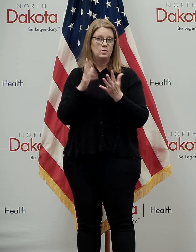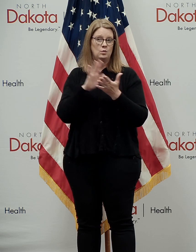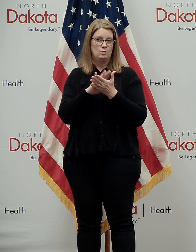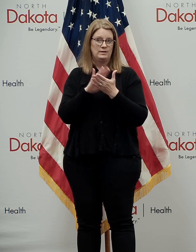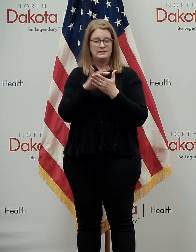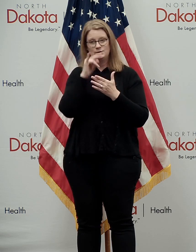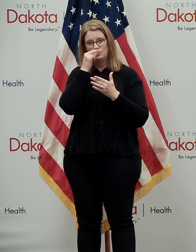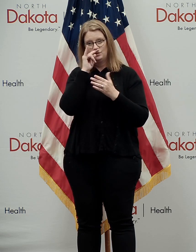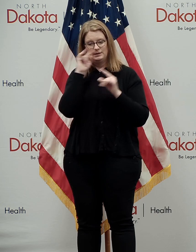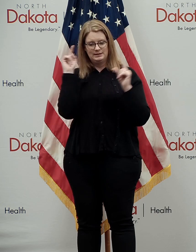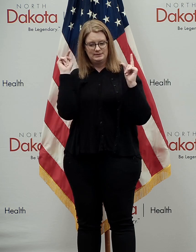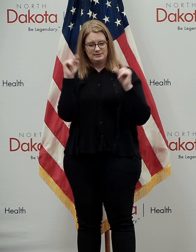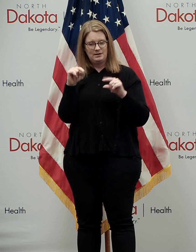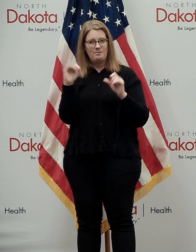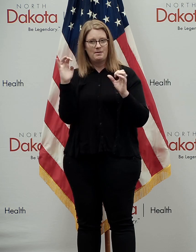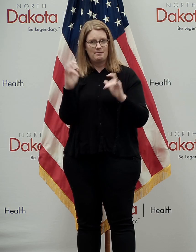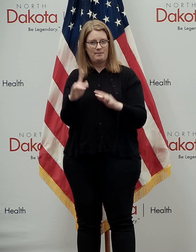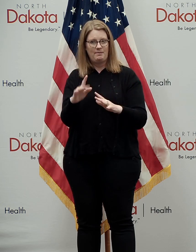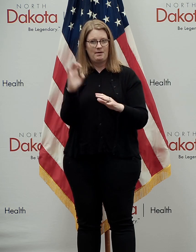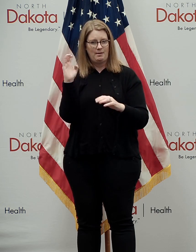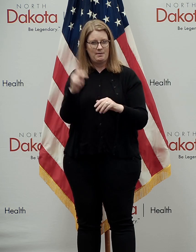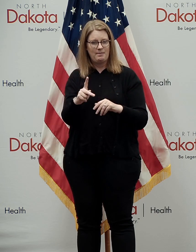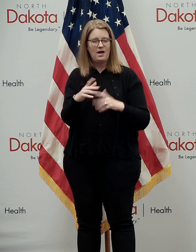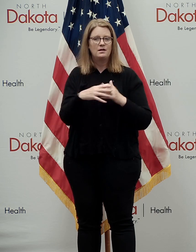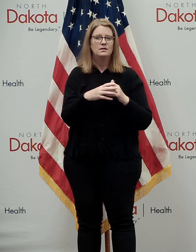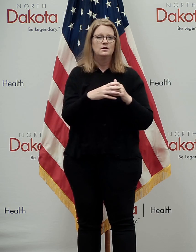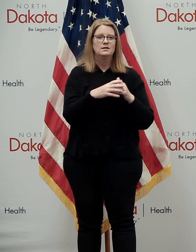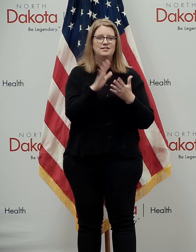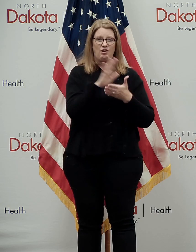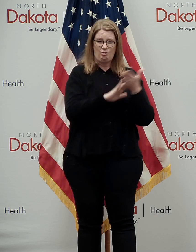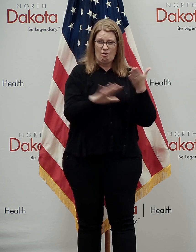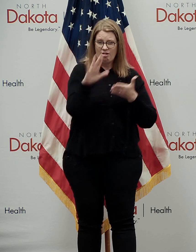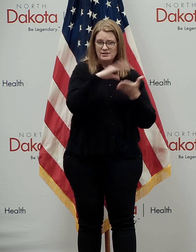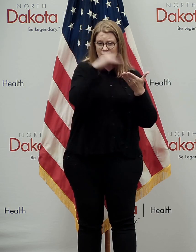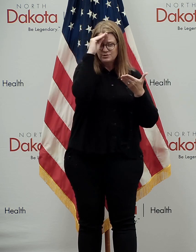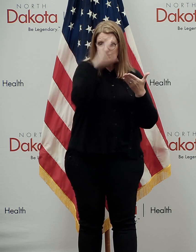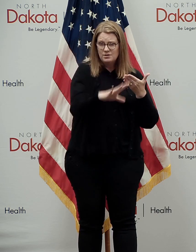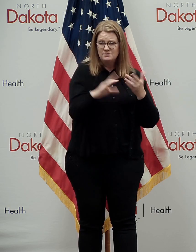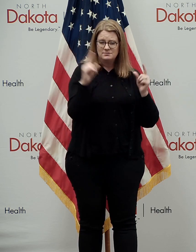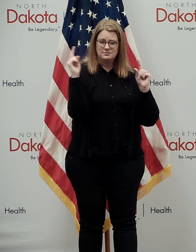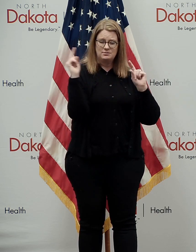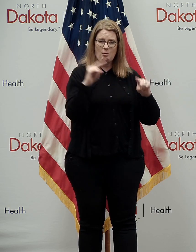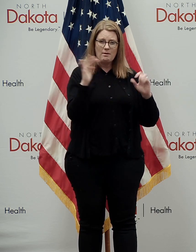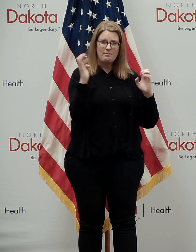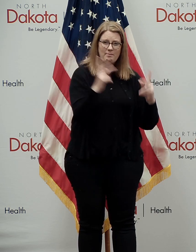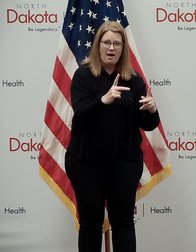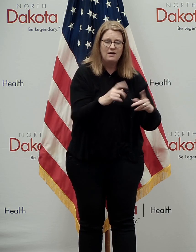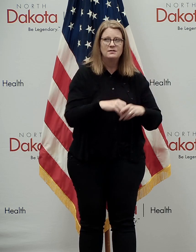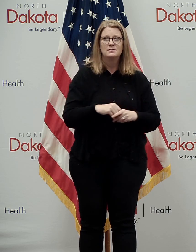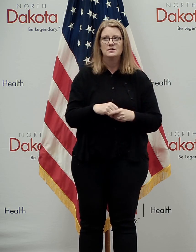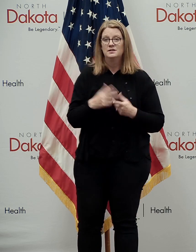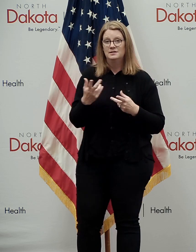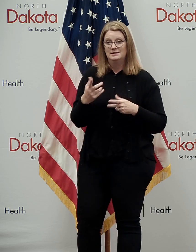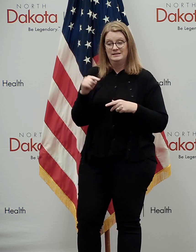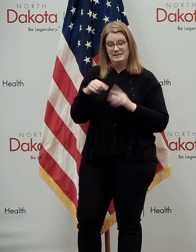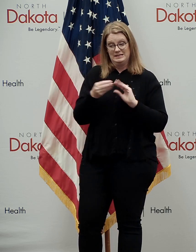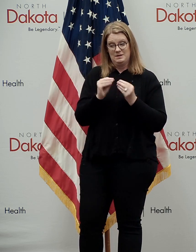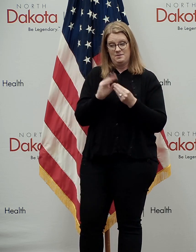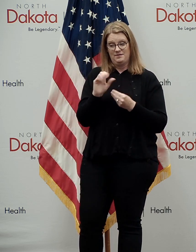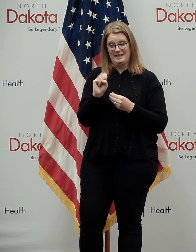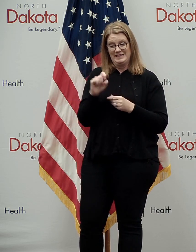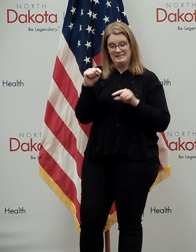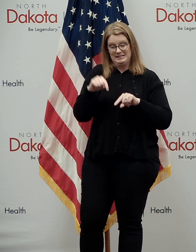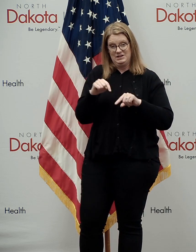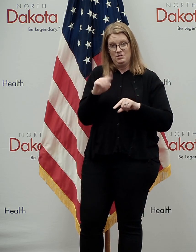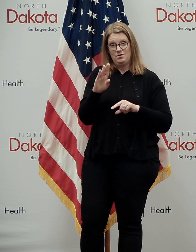coming back, with all the higher education kids coming back, with the increase of cases here in Burley-Morton, it seemed like the